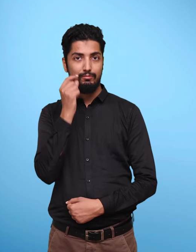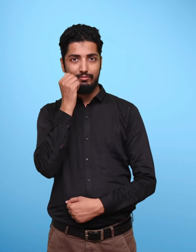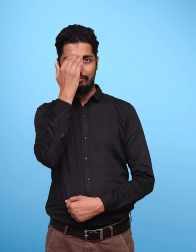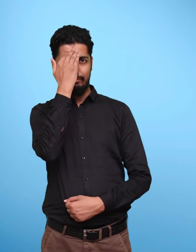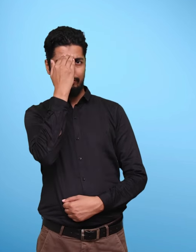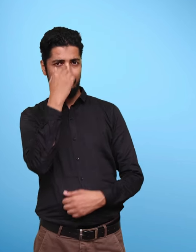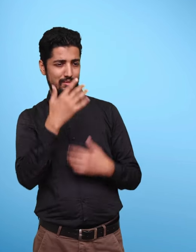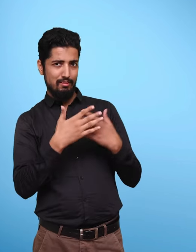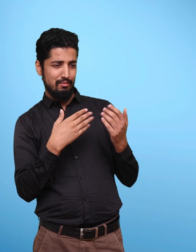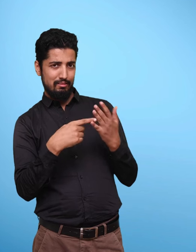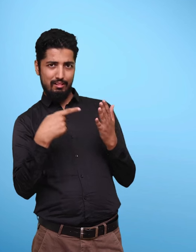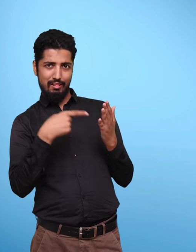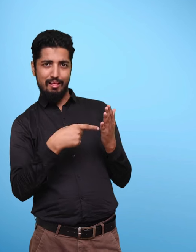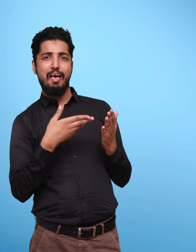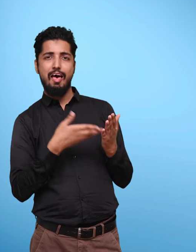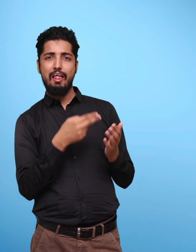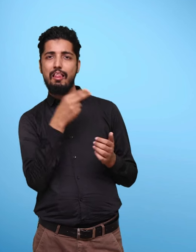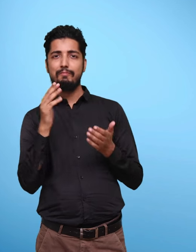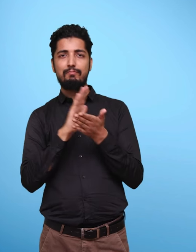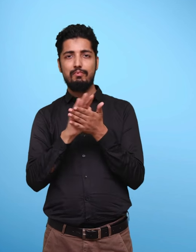Nitin. These are my hands.